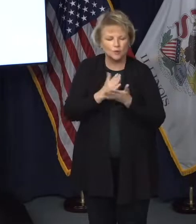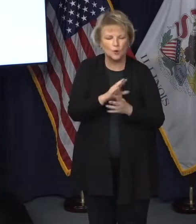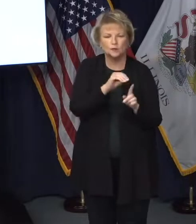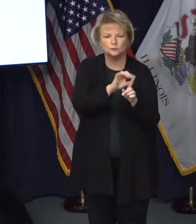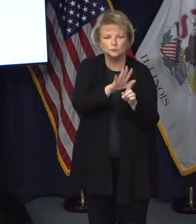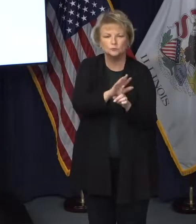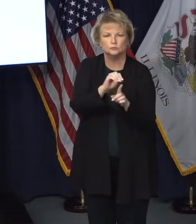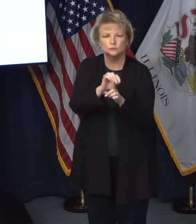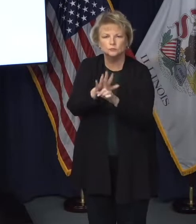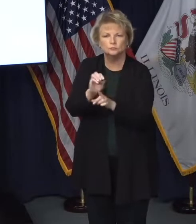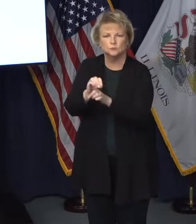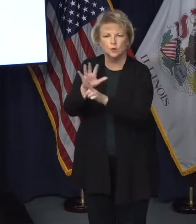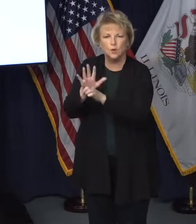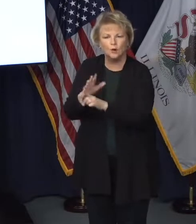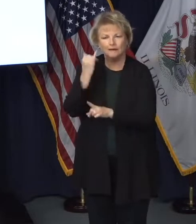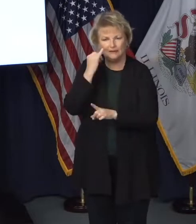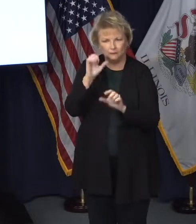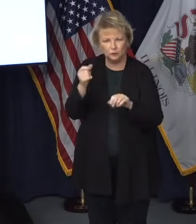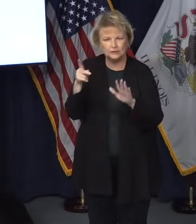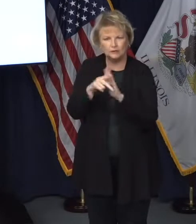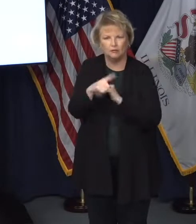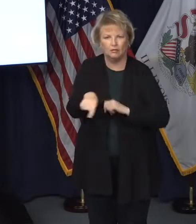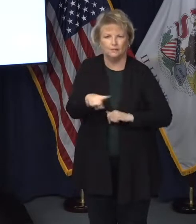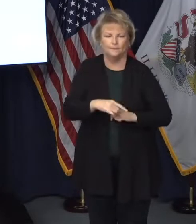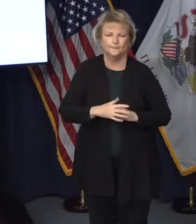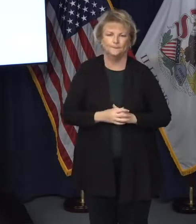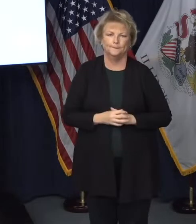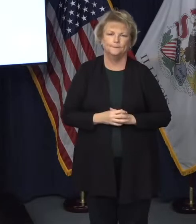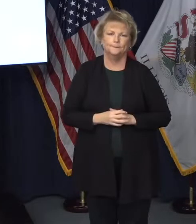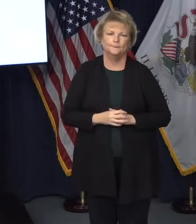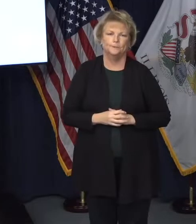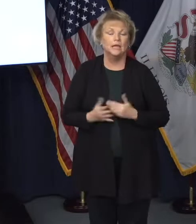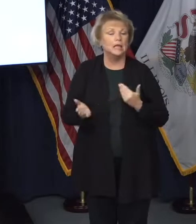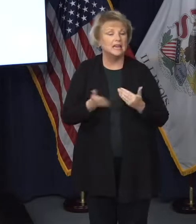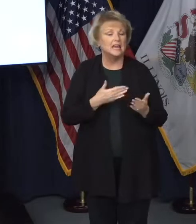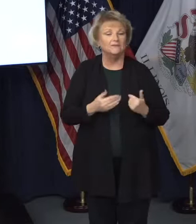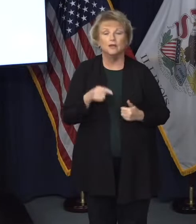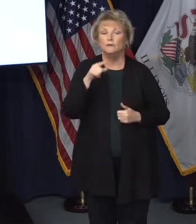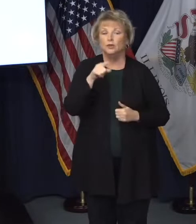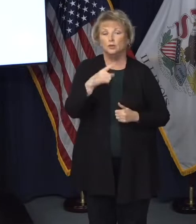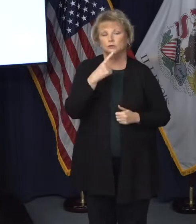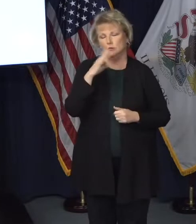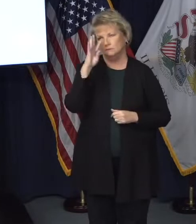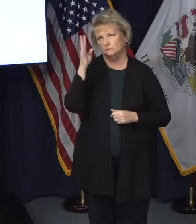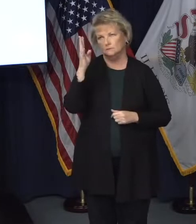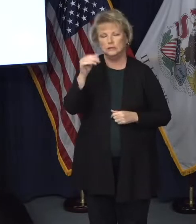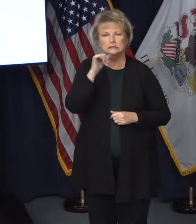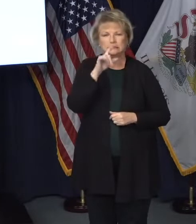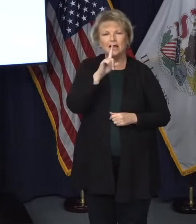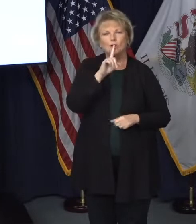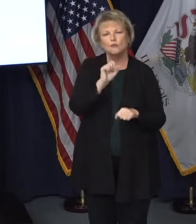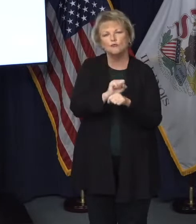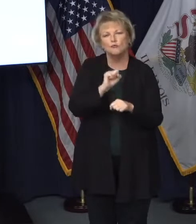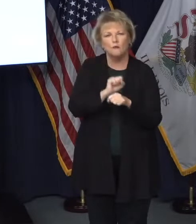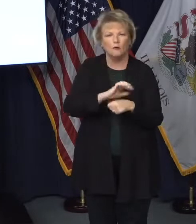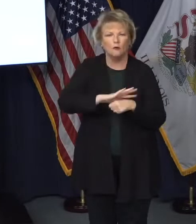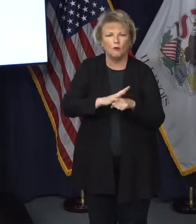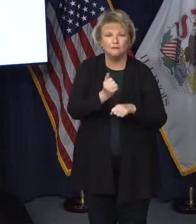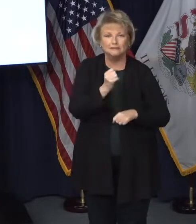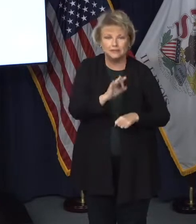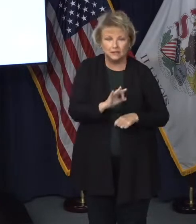expose another person to a potentially deadly virus. So even if you can't see how real this virus truly